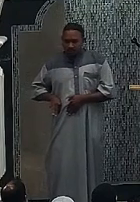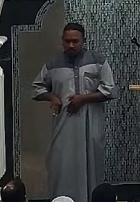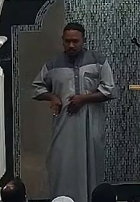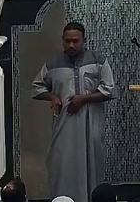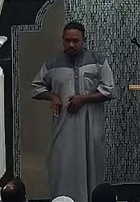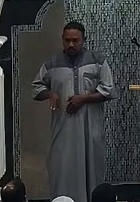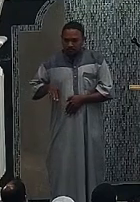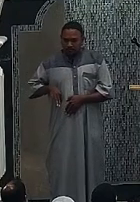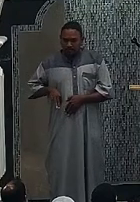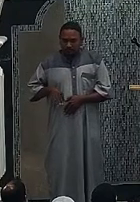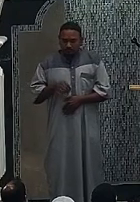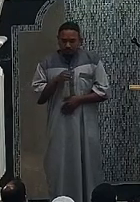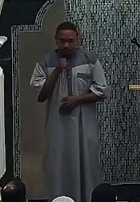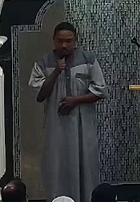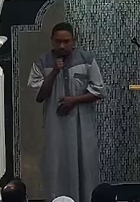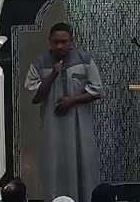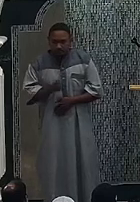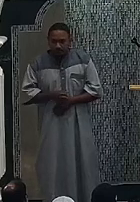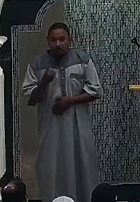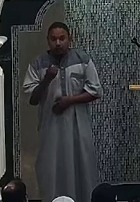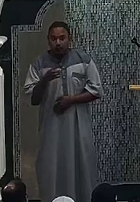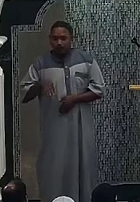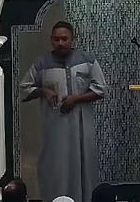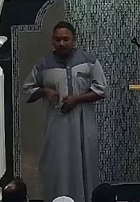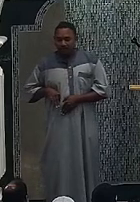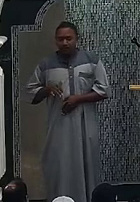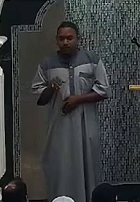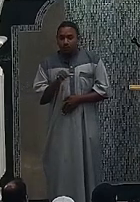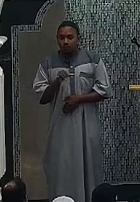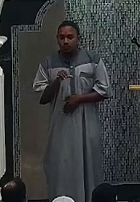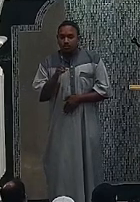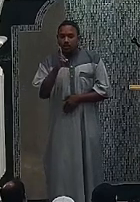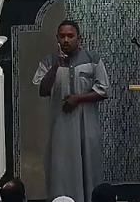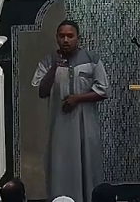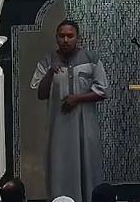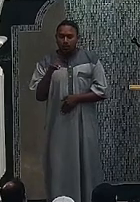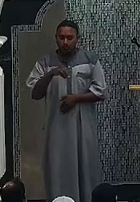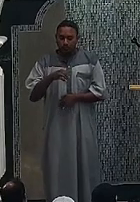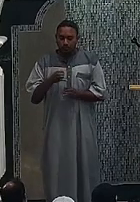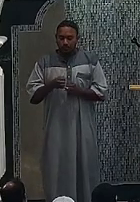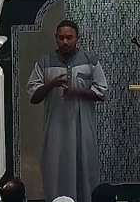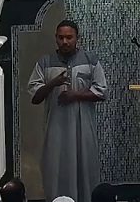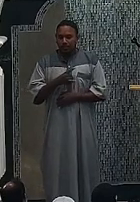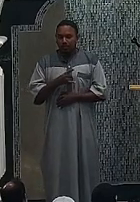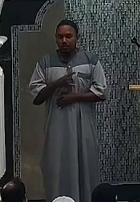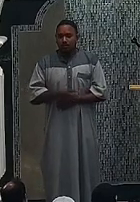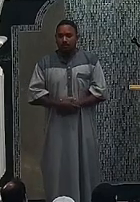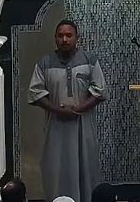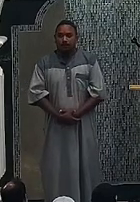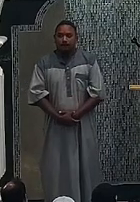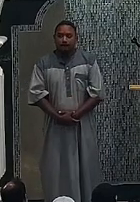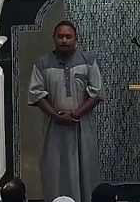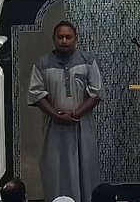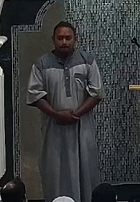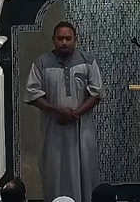hearts. And the first thing that our wives and our daughters ask us when we come home from